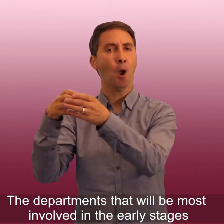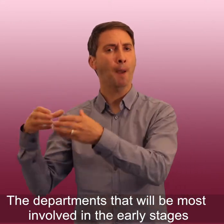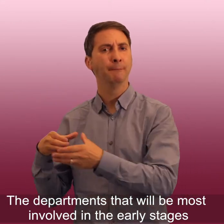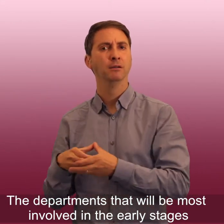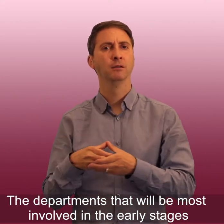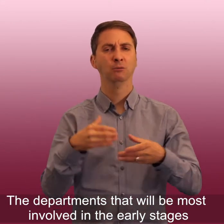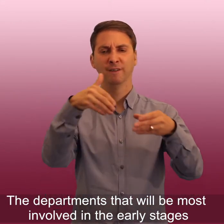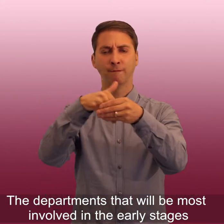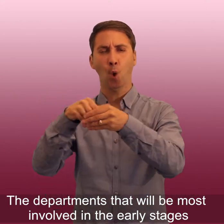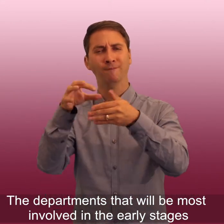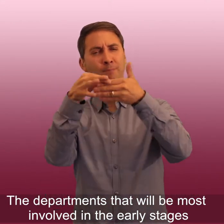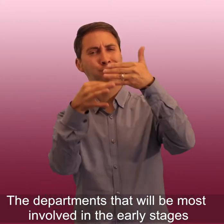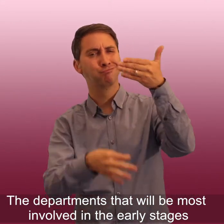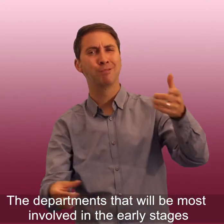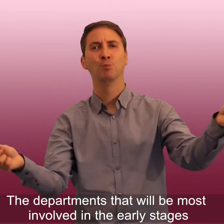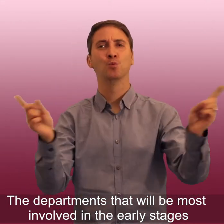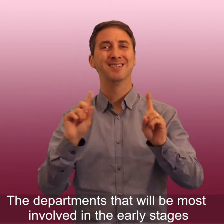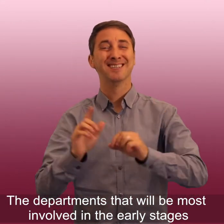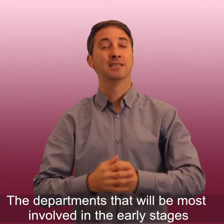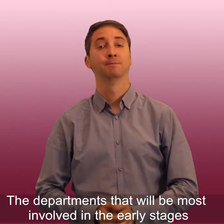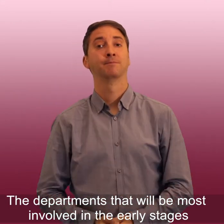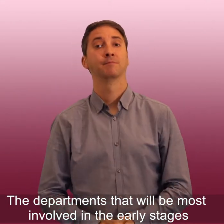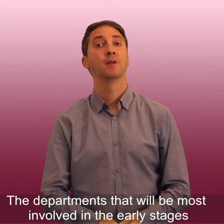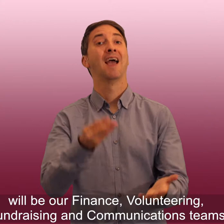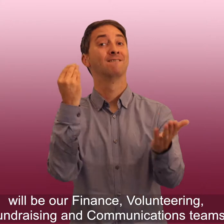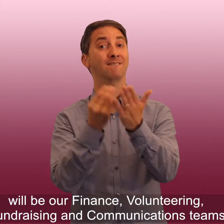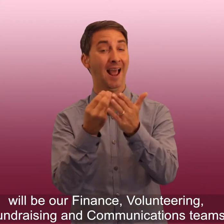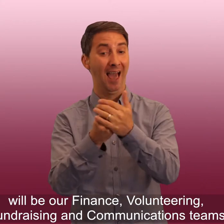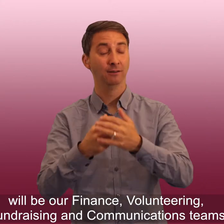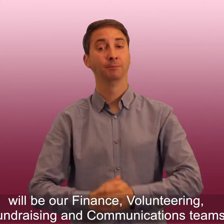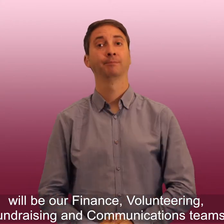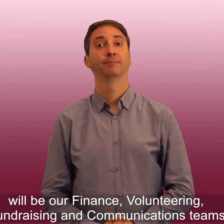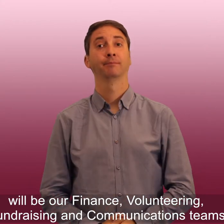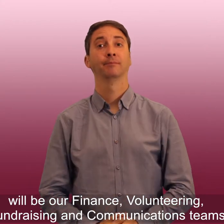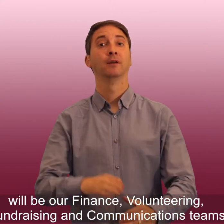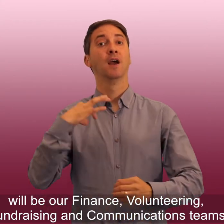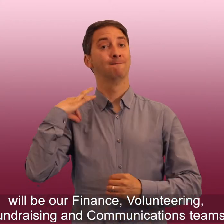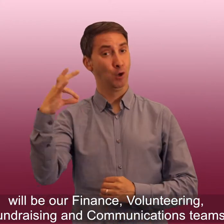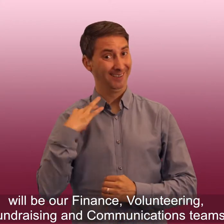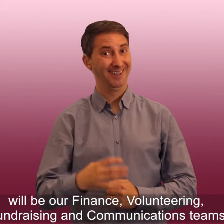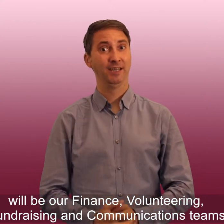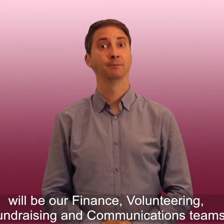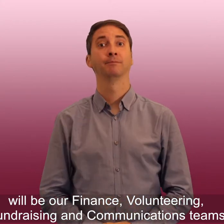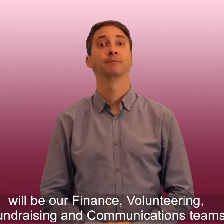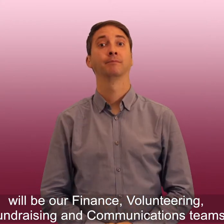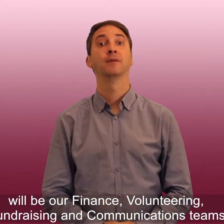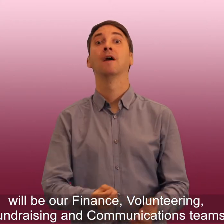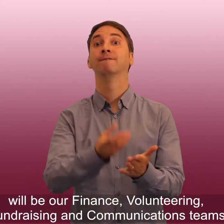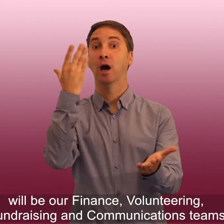The departments that will be most involved in the early stages will be our Finance, Volunteering, Fundraising